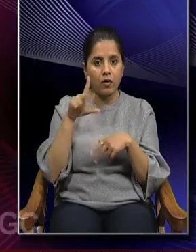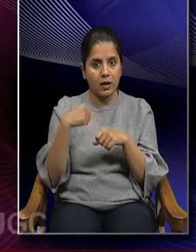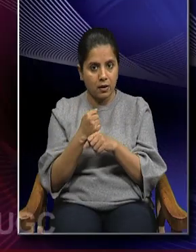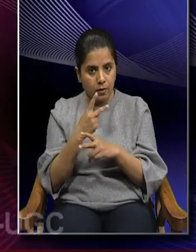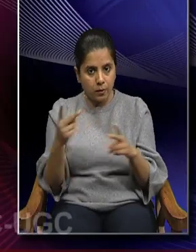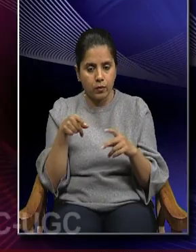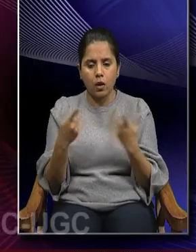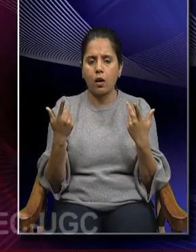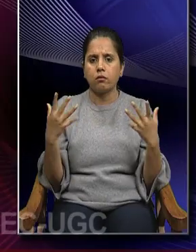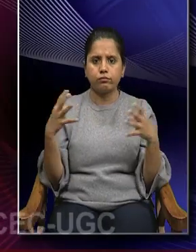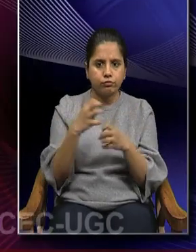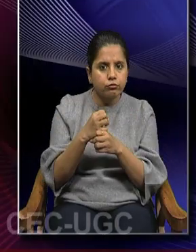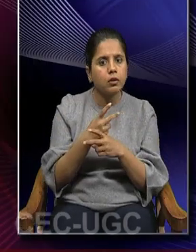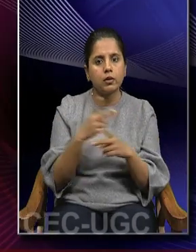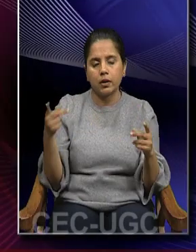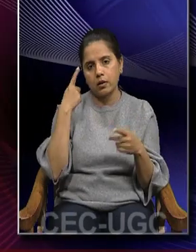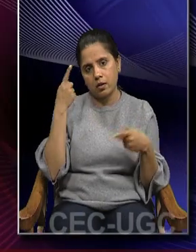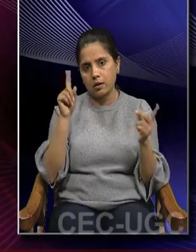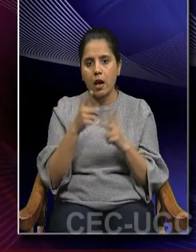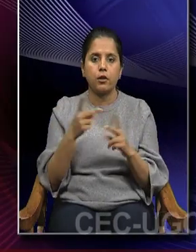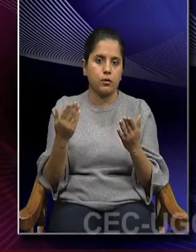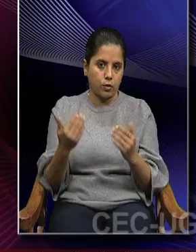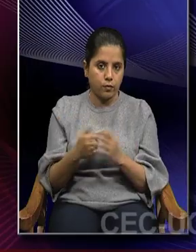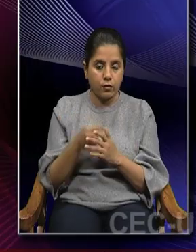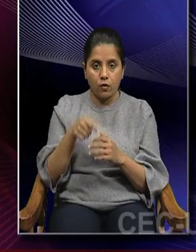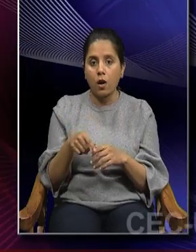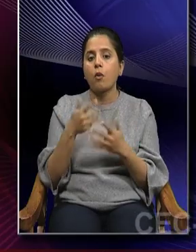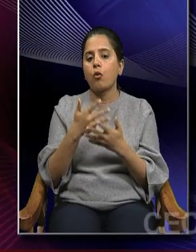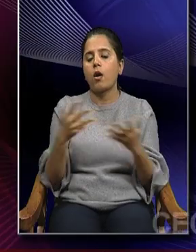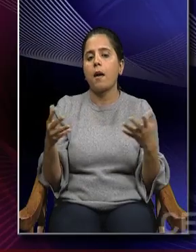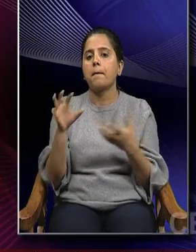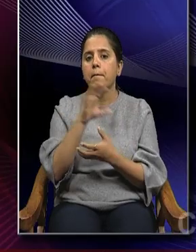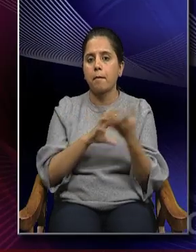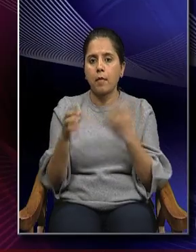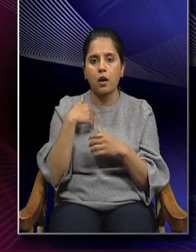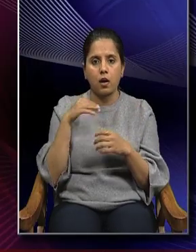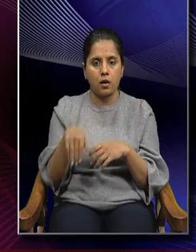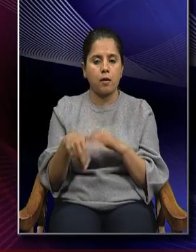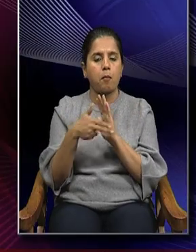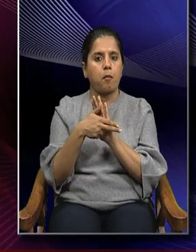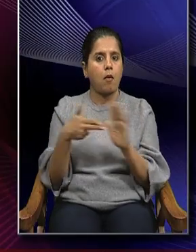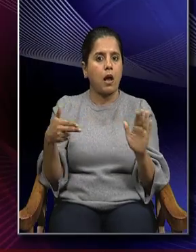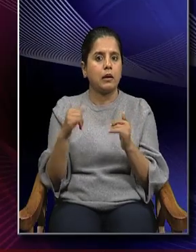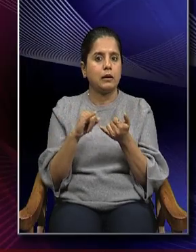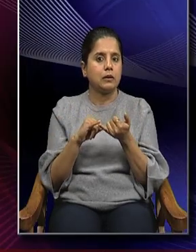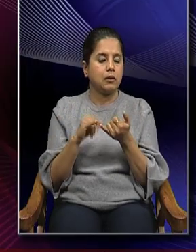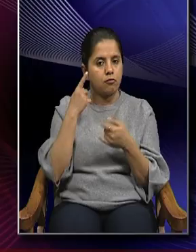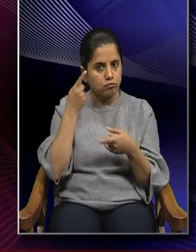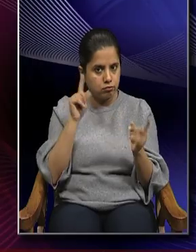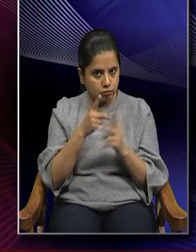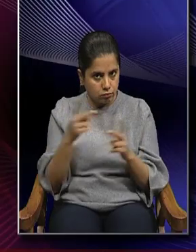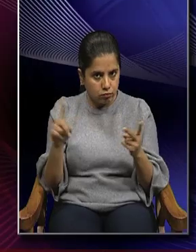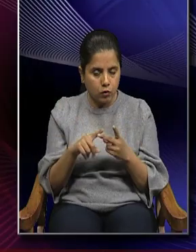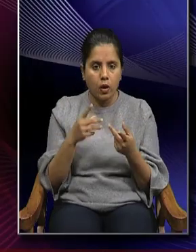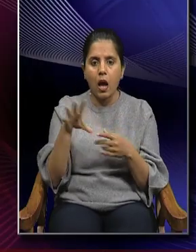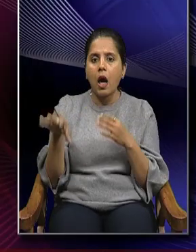is a contraction strategy. For product mix, we go for having branding strategies, we go for adding